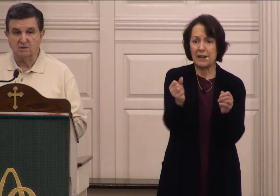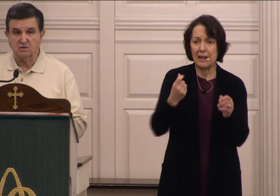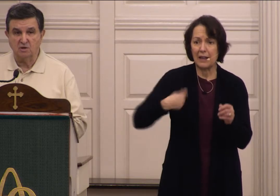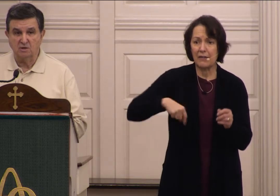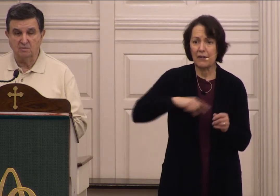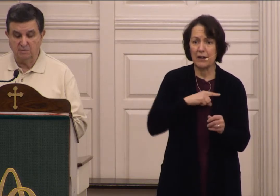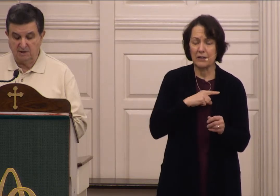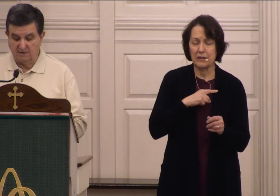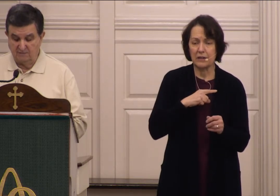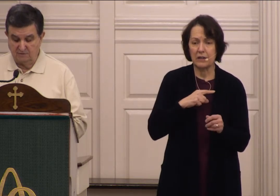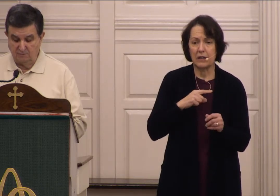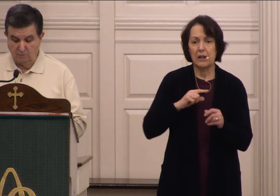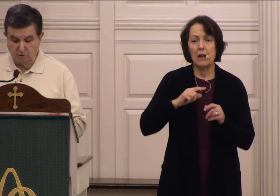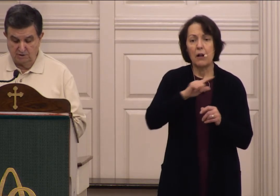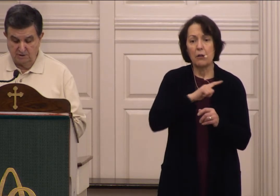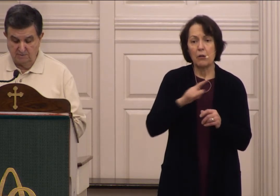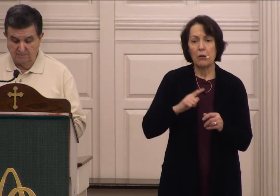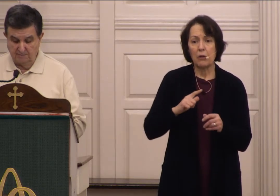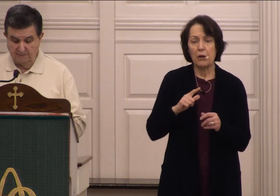Lord, because of your mercy.